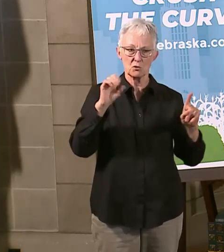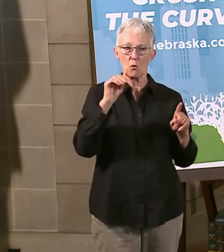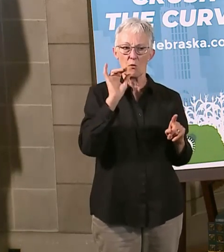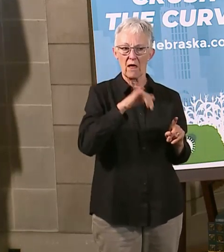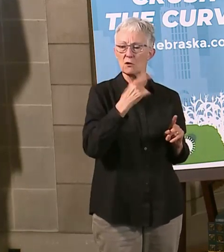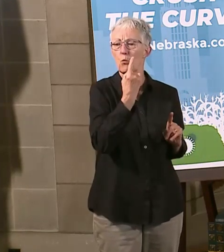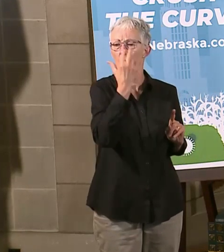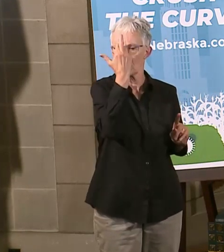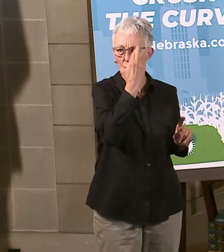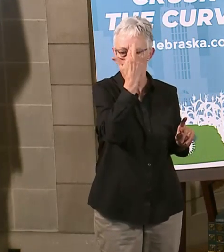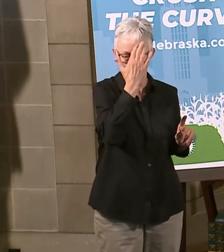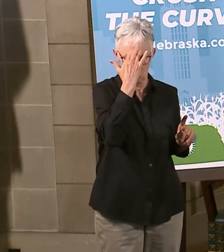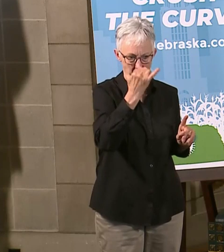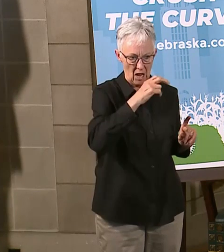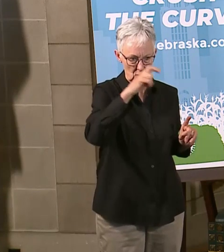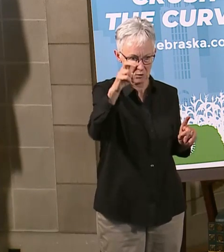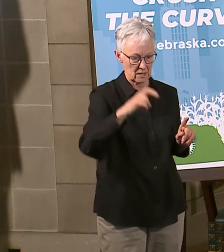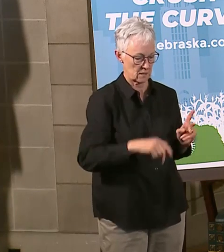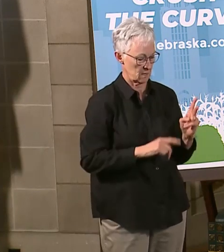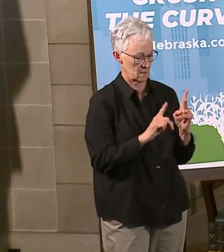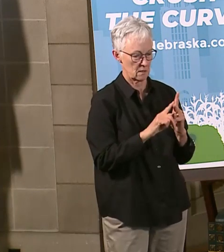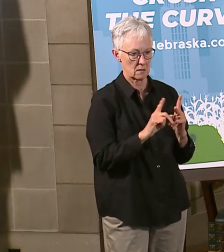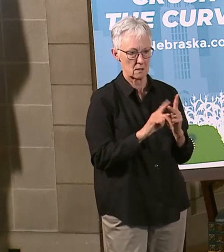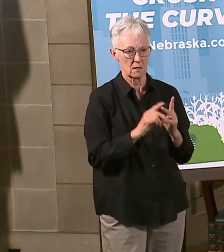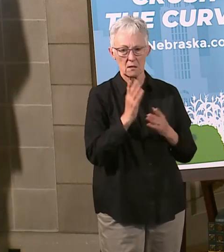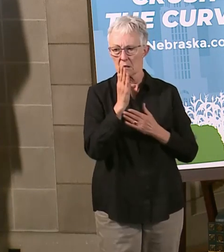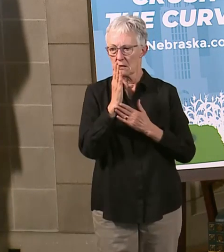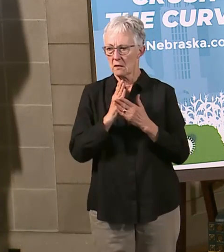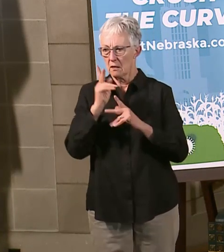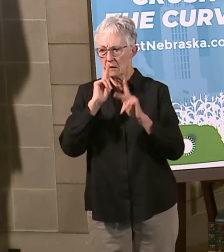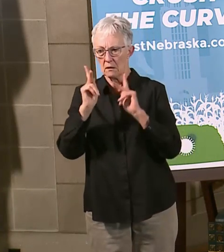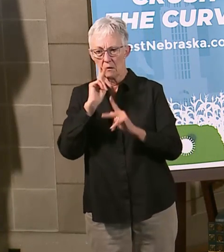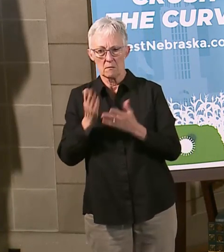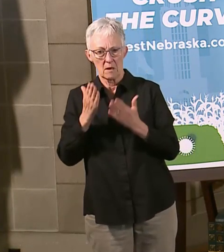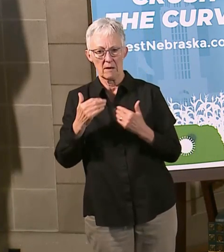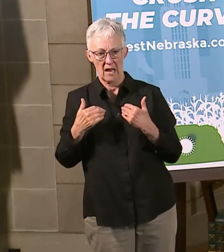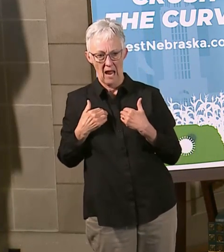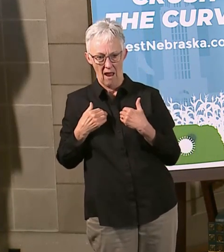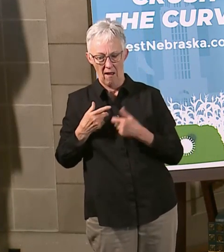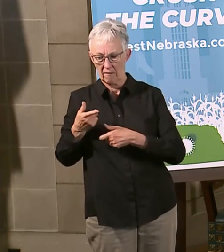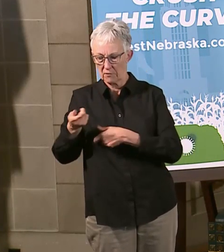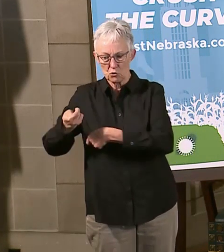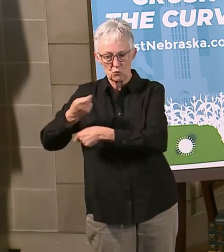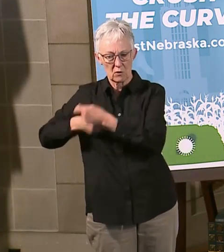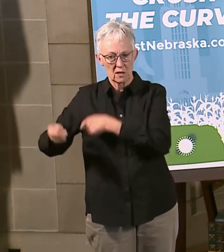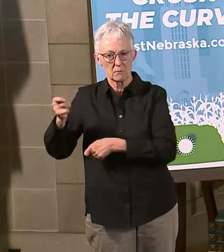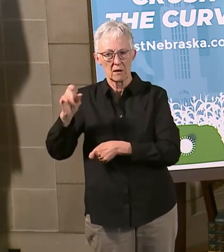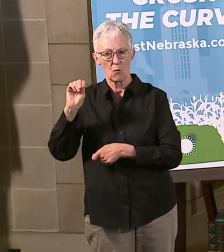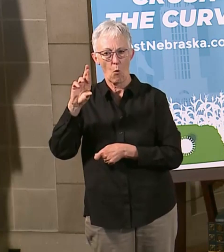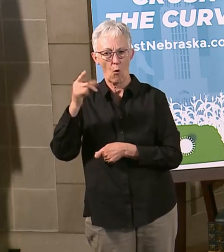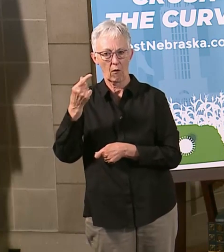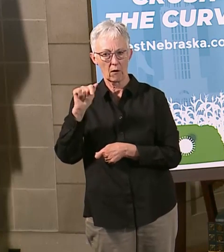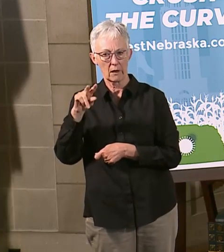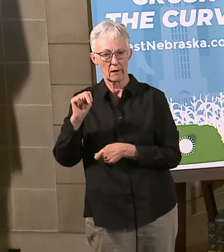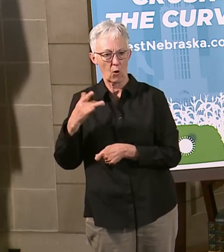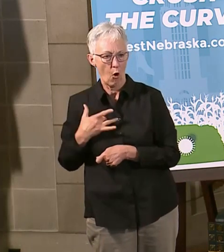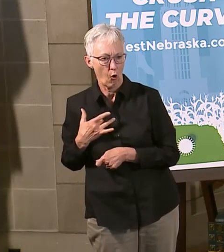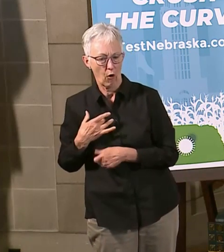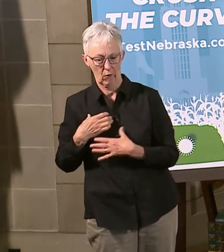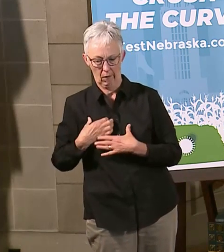other patients were like immunocompromised patients from transplant surgery or something, so they went down to UNMC.